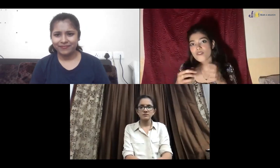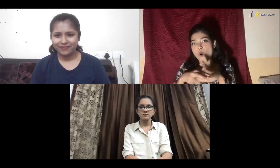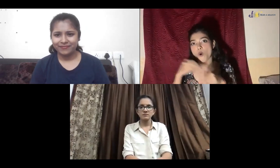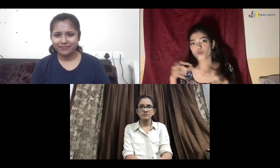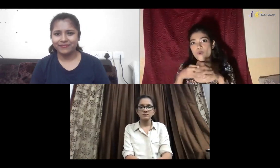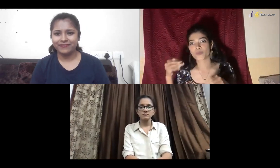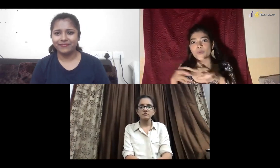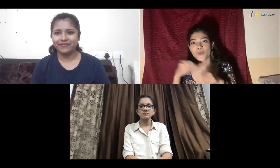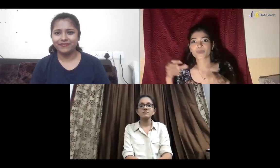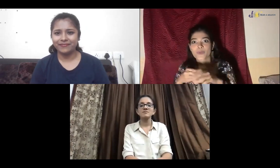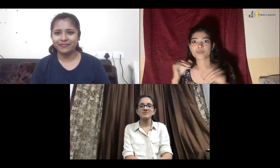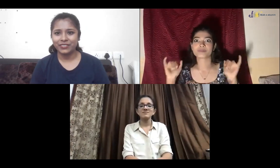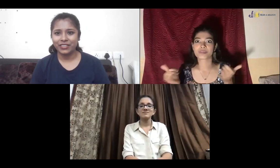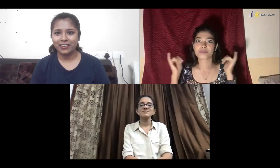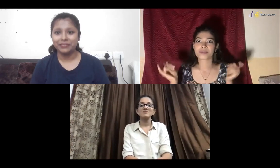when I was young,